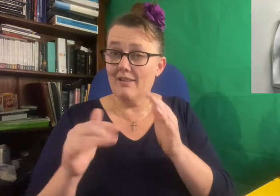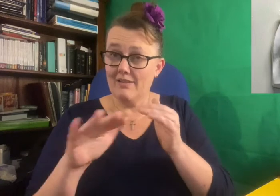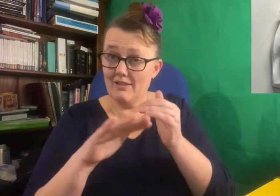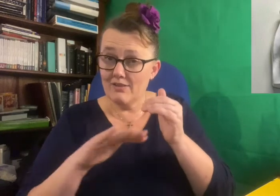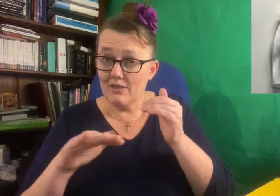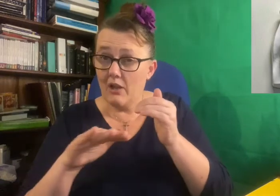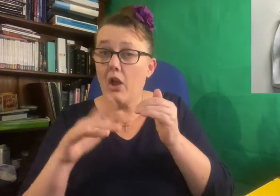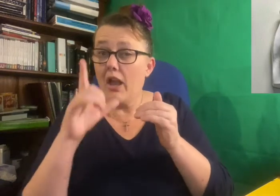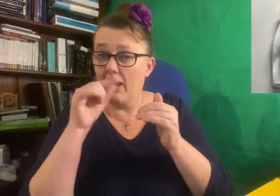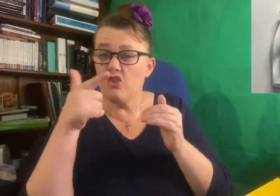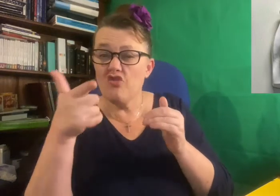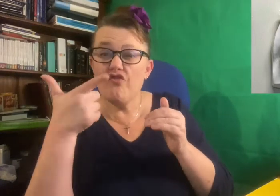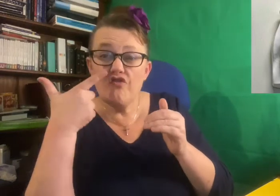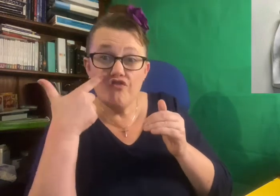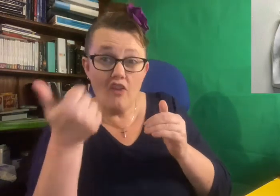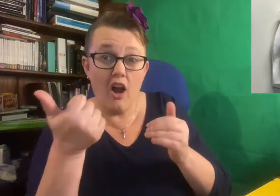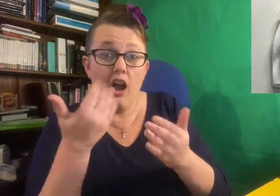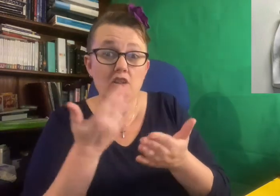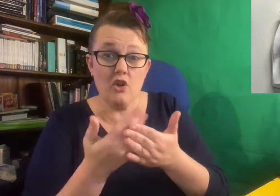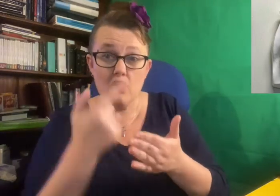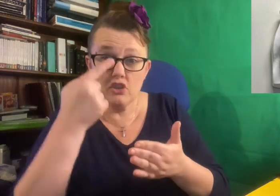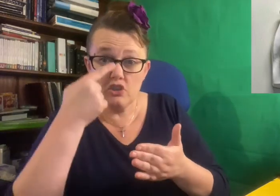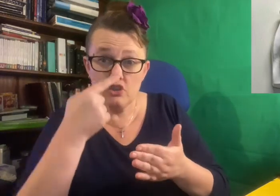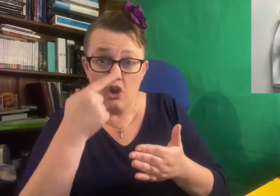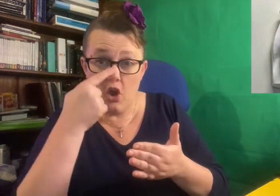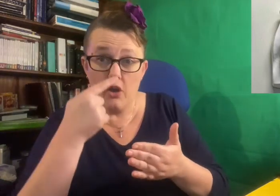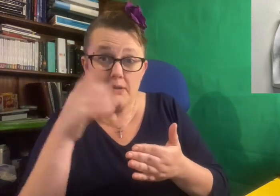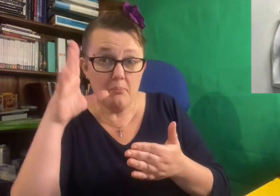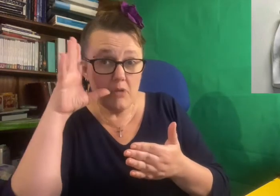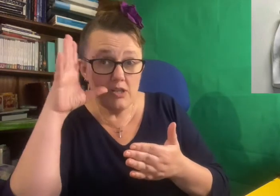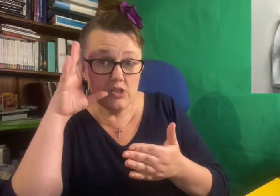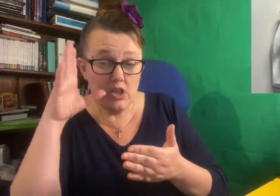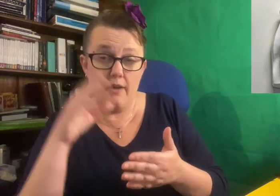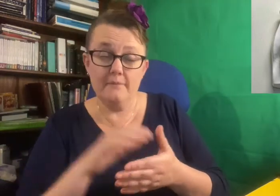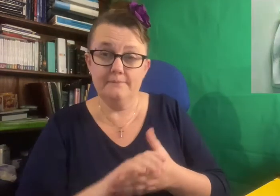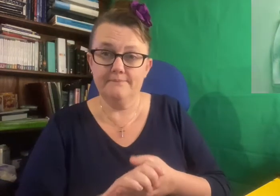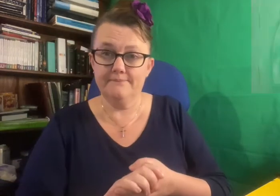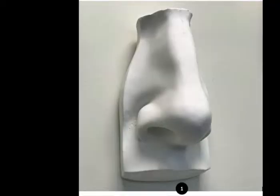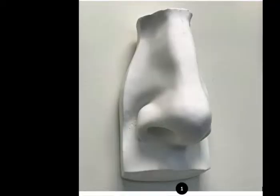cast shadows can you find on the nose?